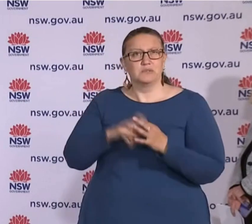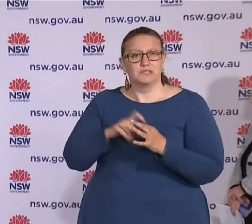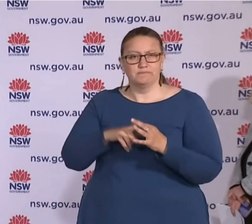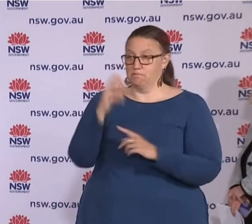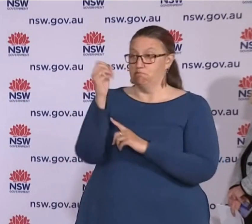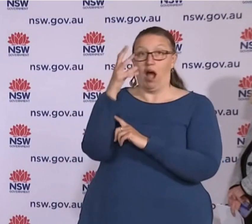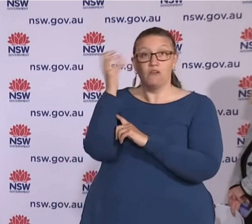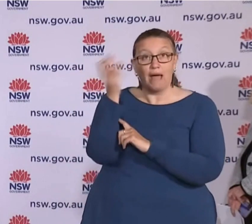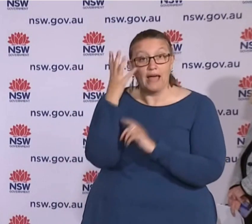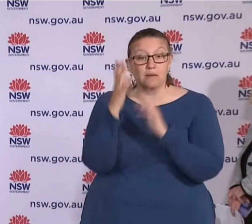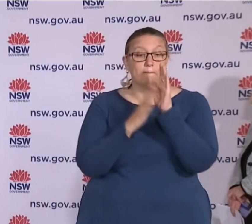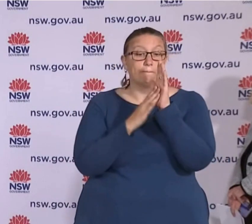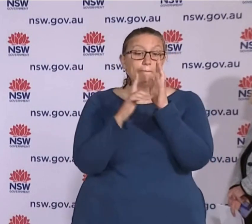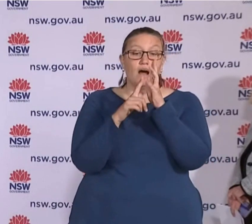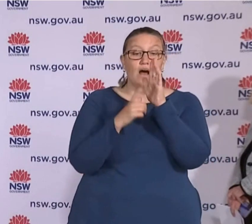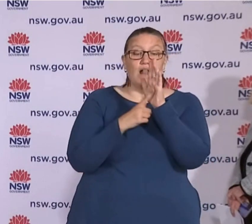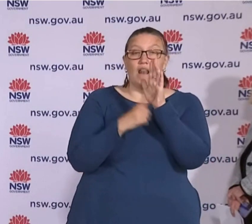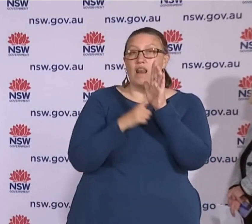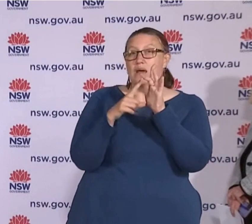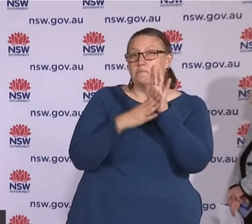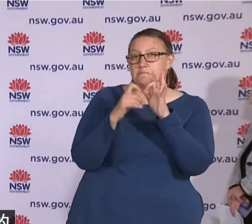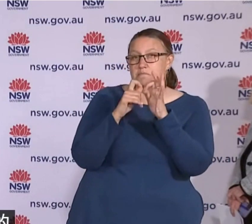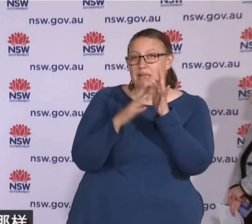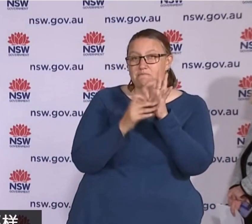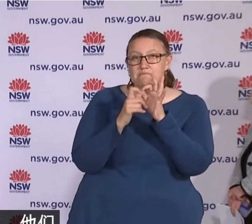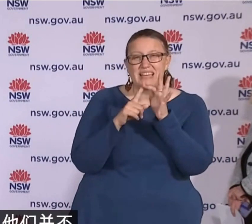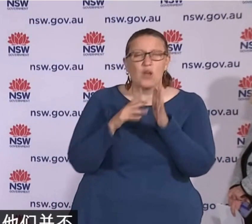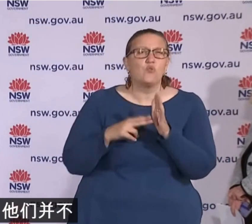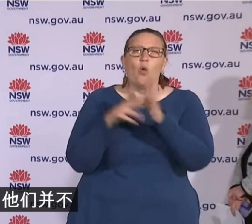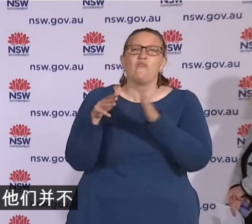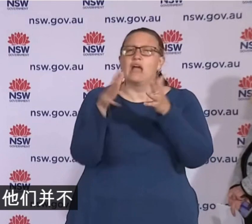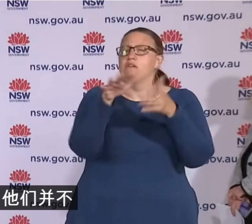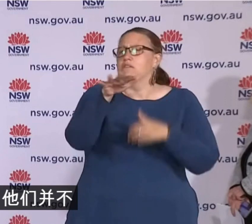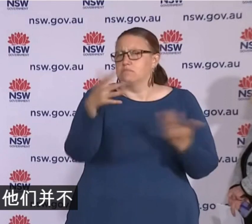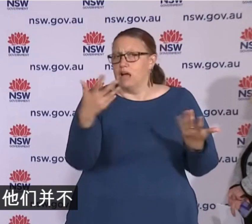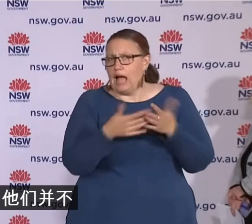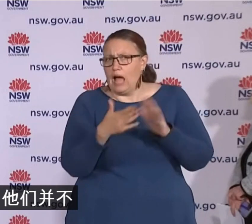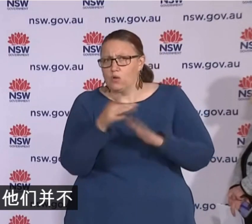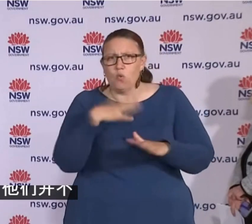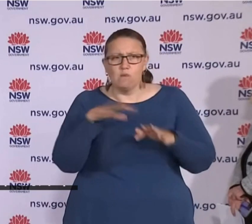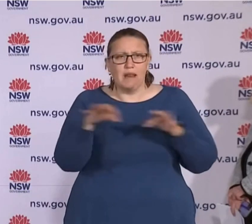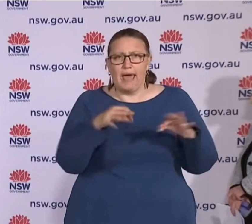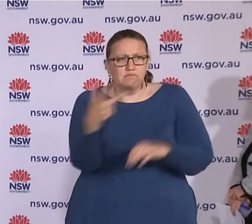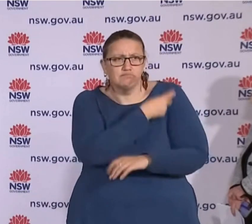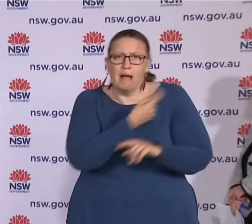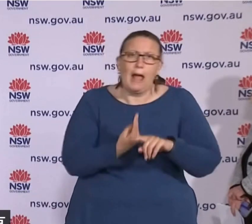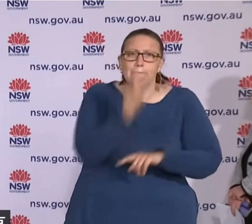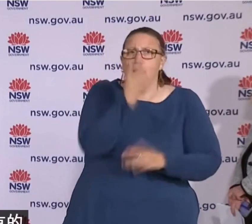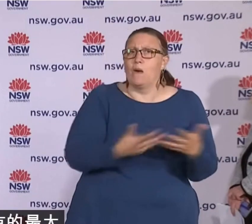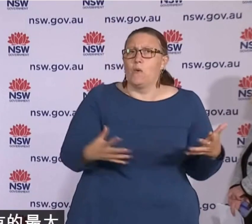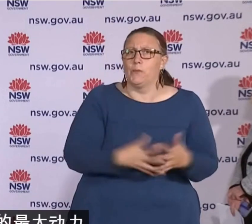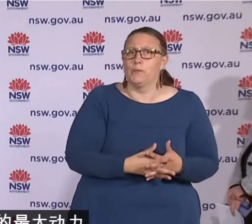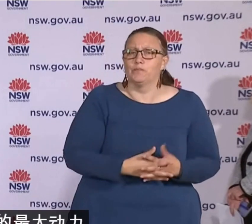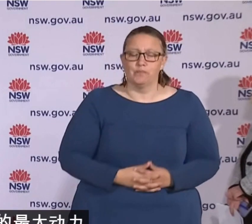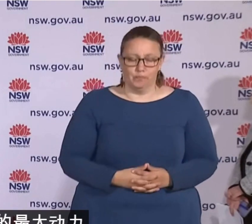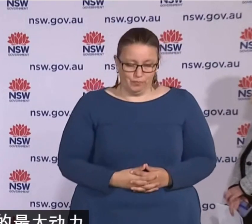Bay, Mullumbimby, those kinds of things? Well, obviously, as I said, there aren't many of them, but there are some pockets of resistance. And